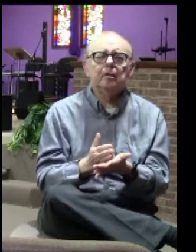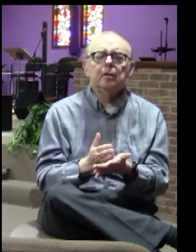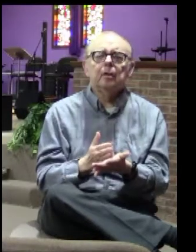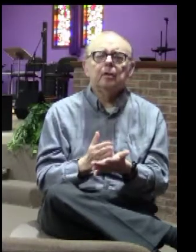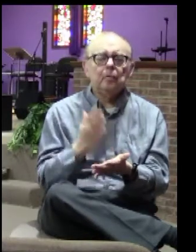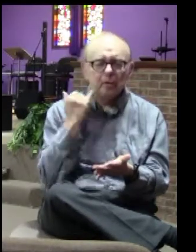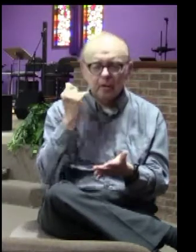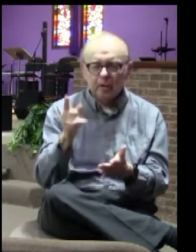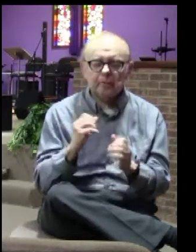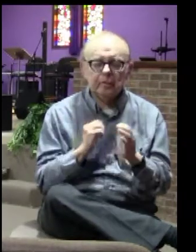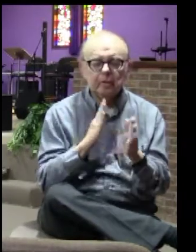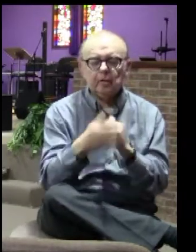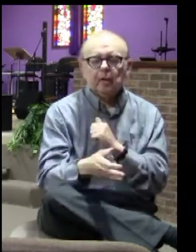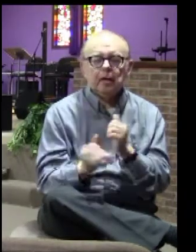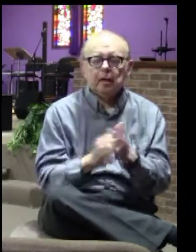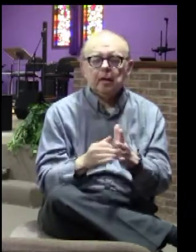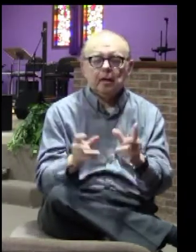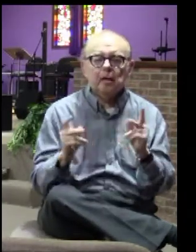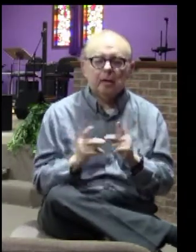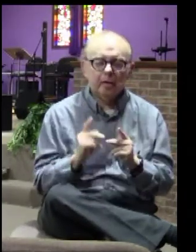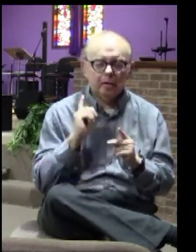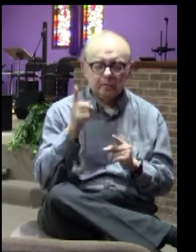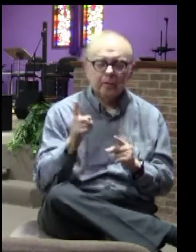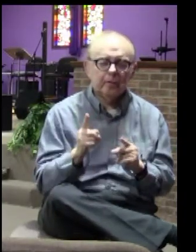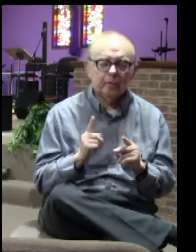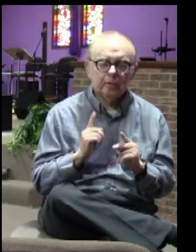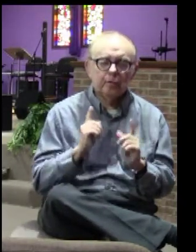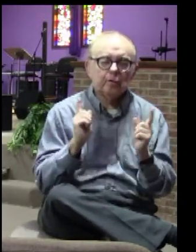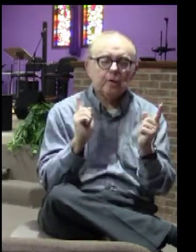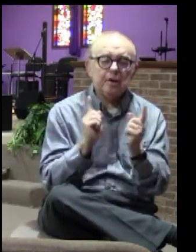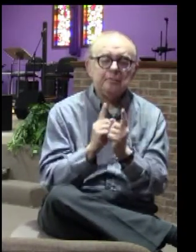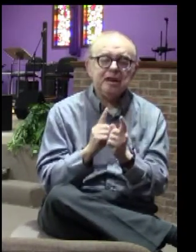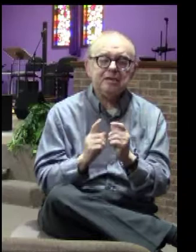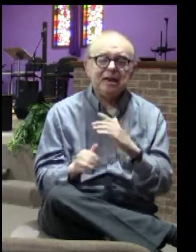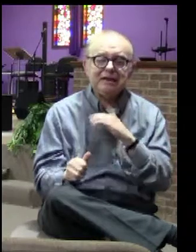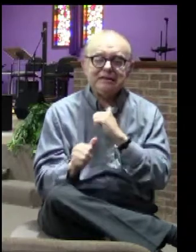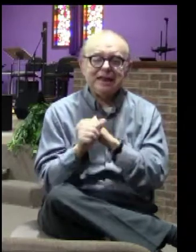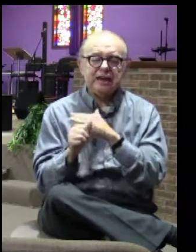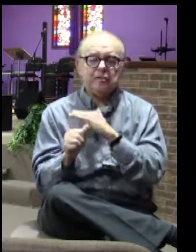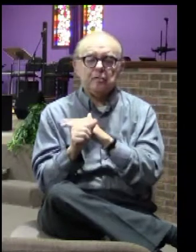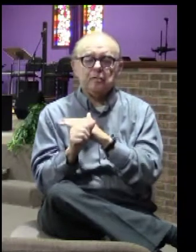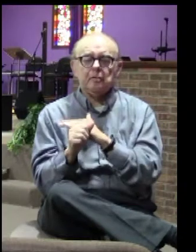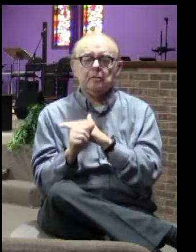Stop. If you go past this point, you're running into danger.